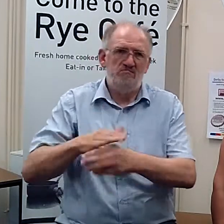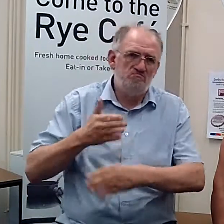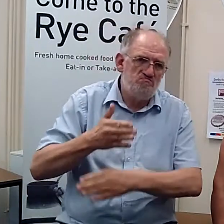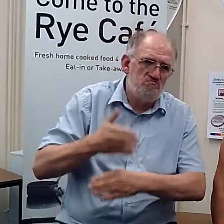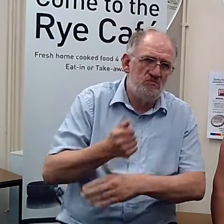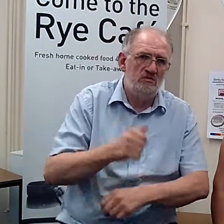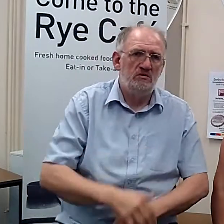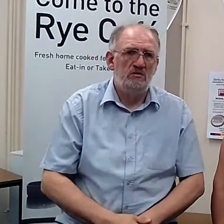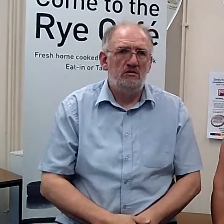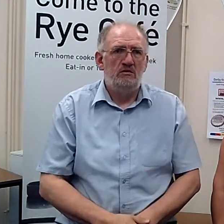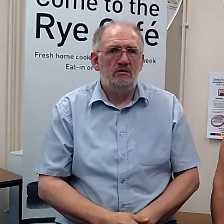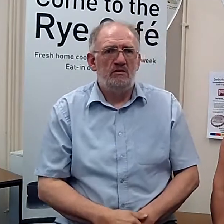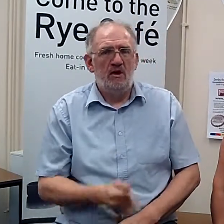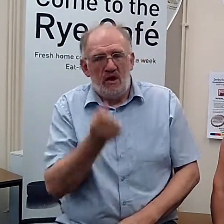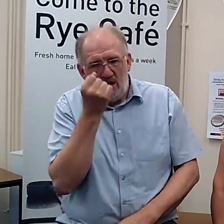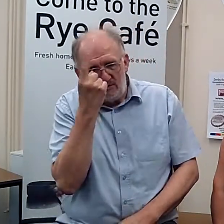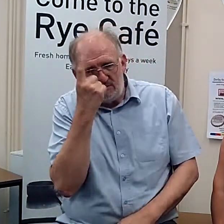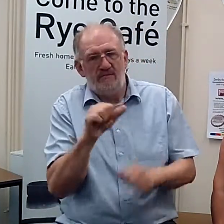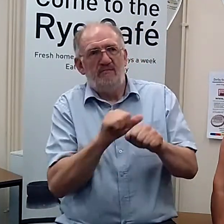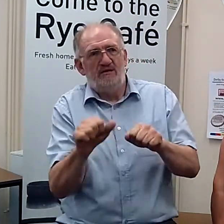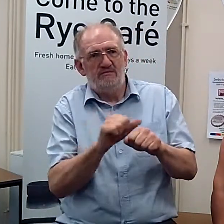better understanding of what work is like.